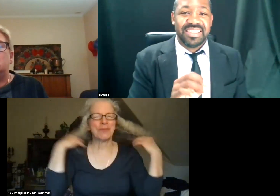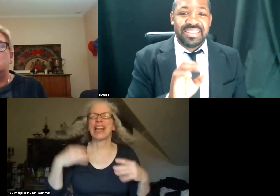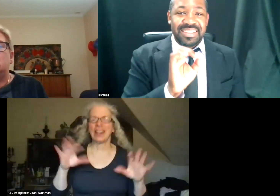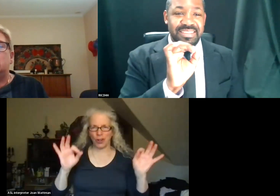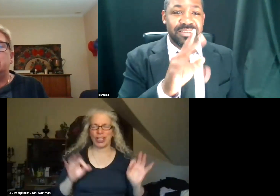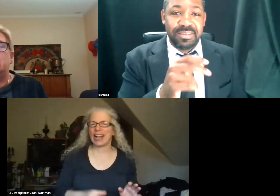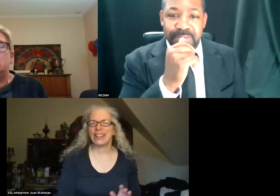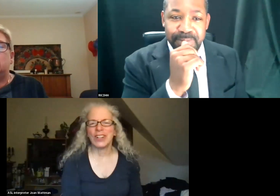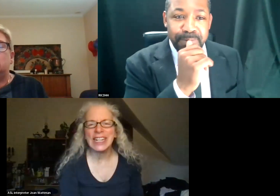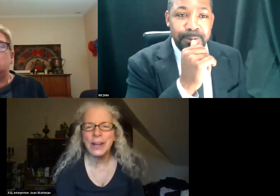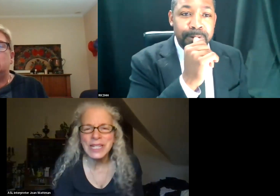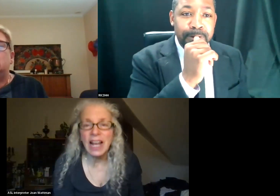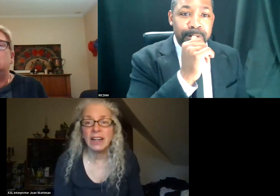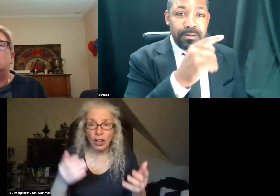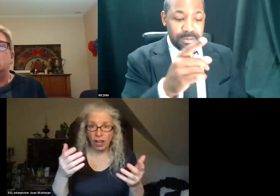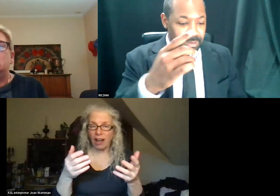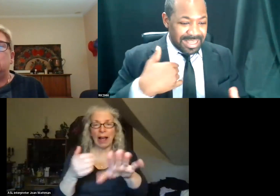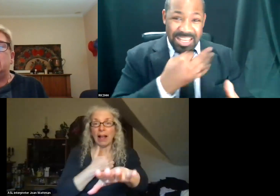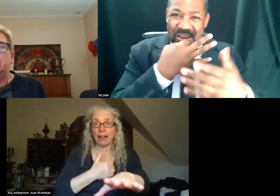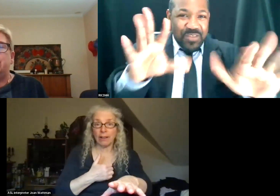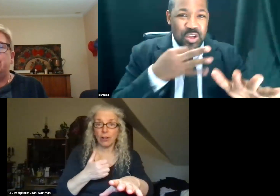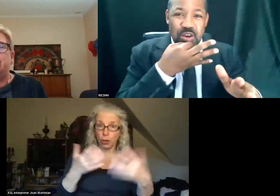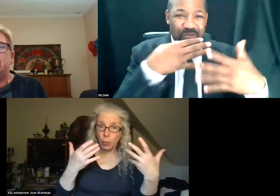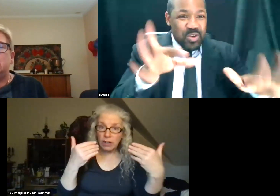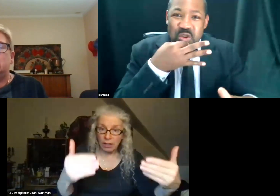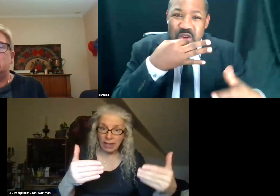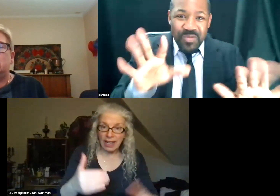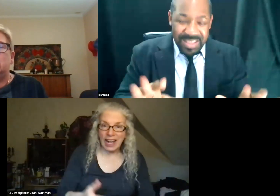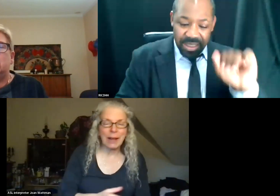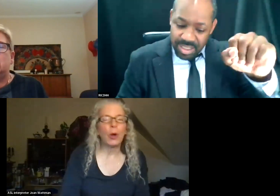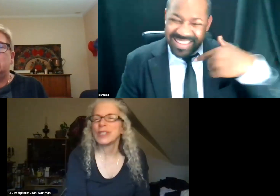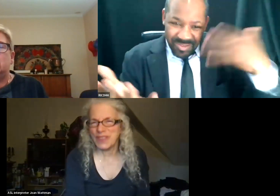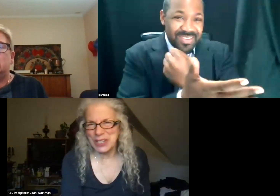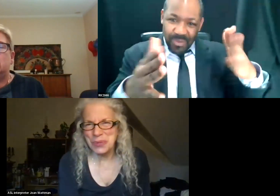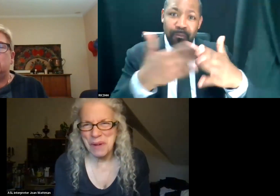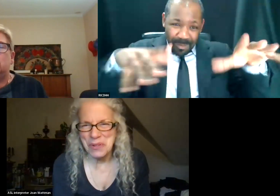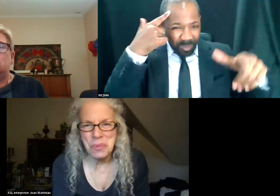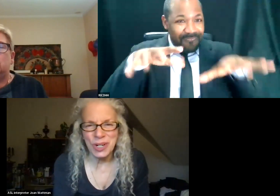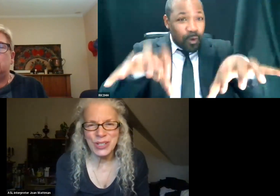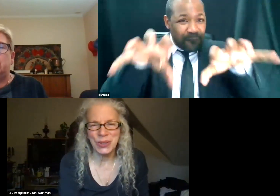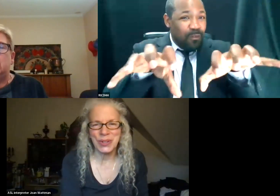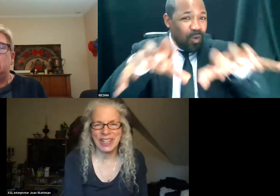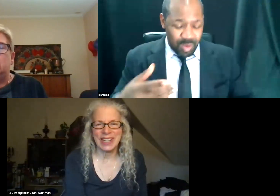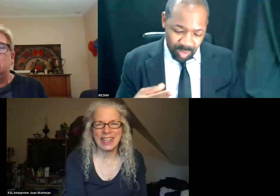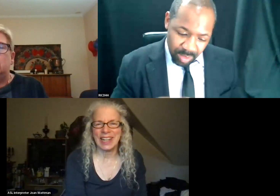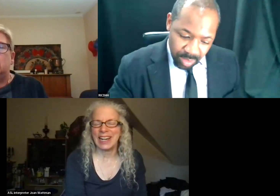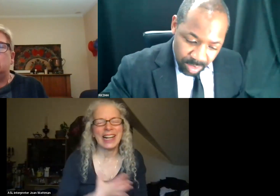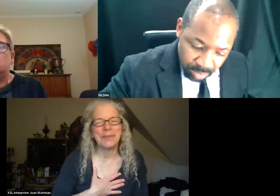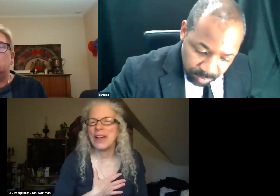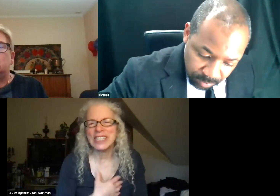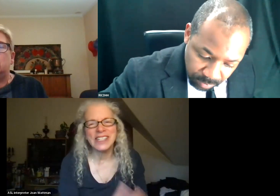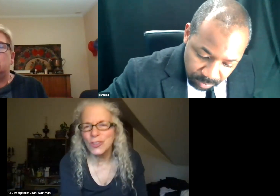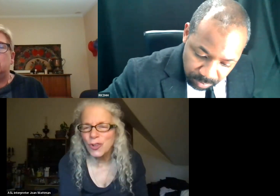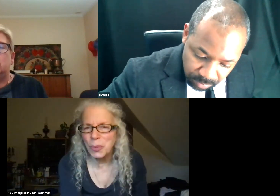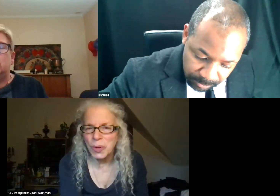My camera's on. Good. I didn't realize I was on. Okay. I'm almost finished with my report. So, and I